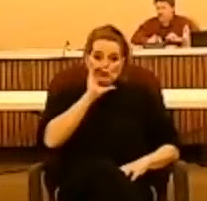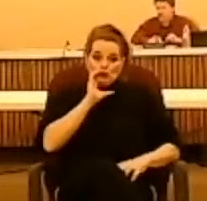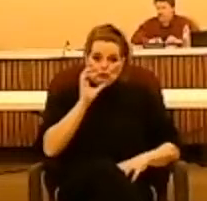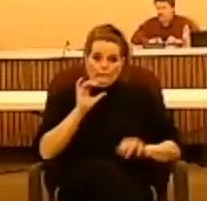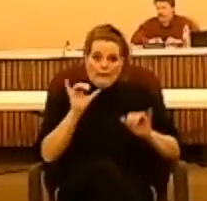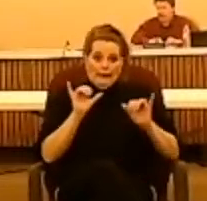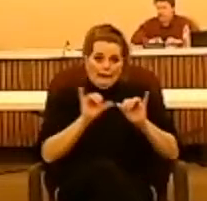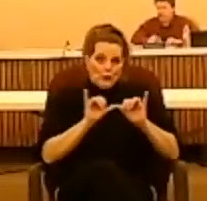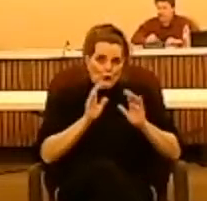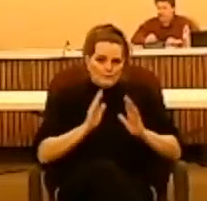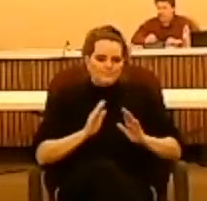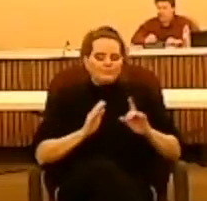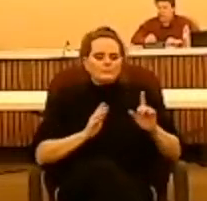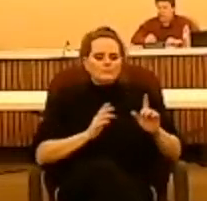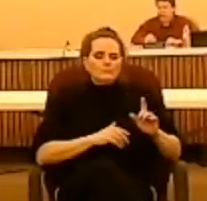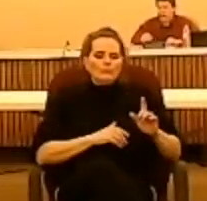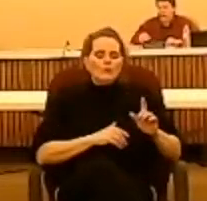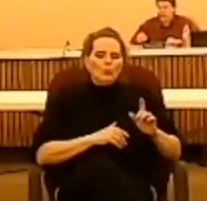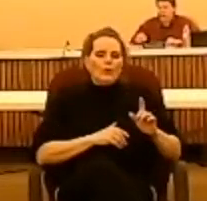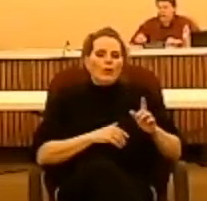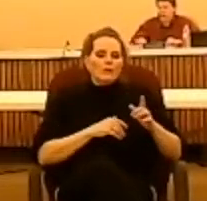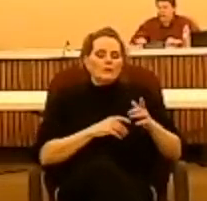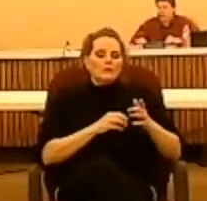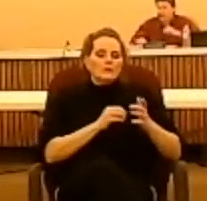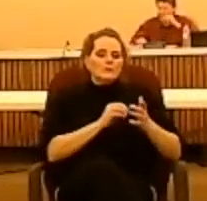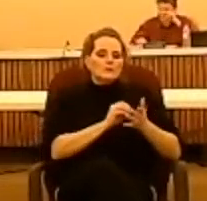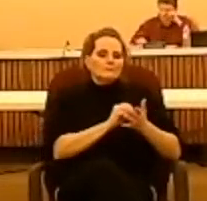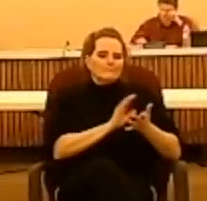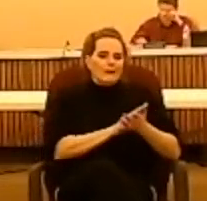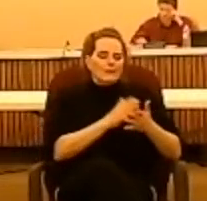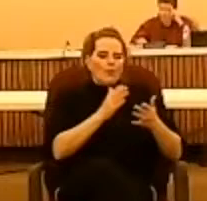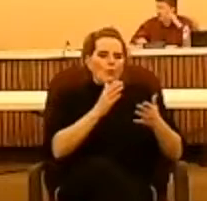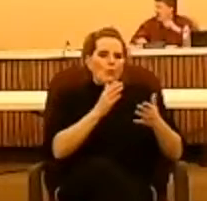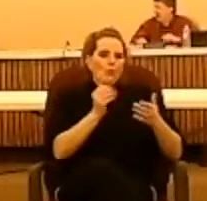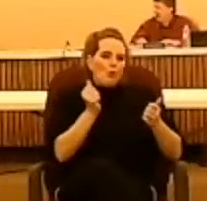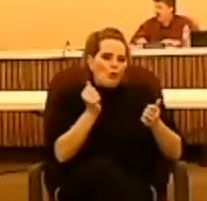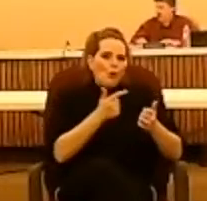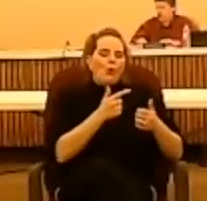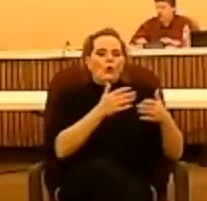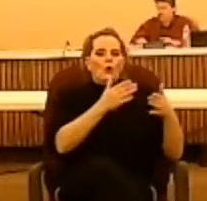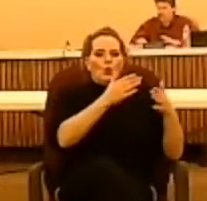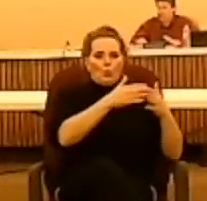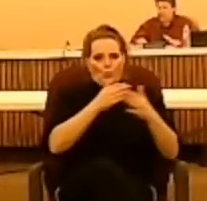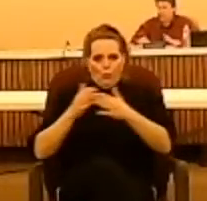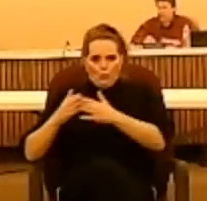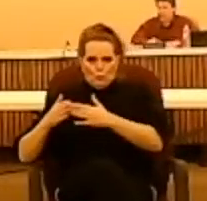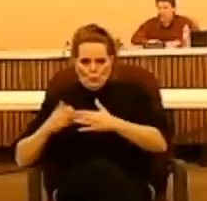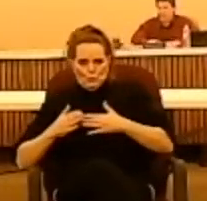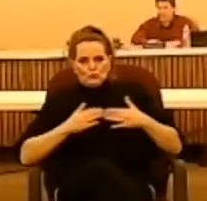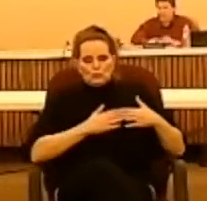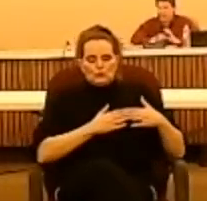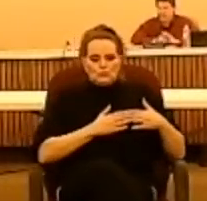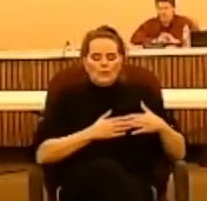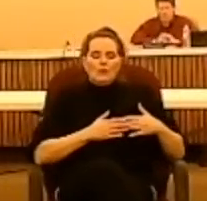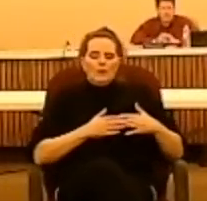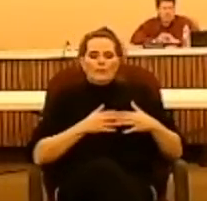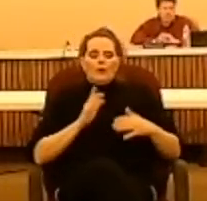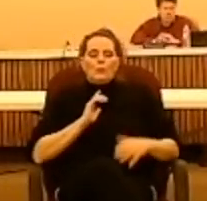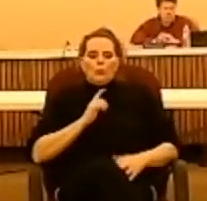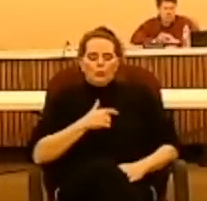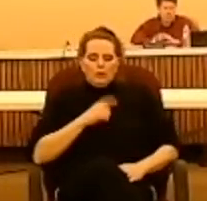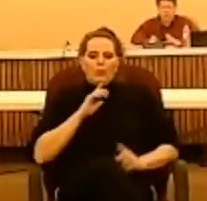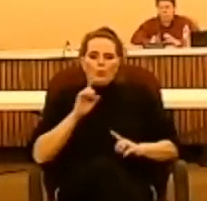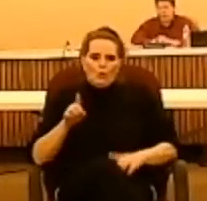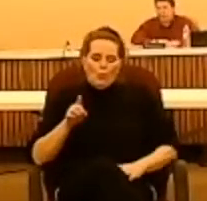representatives from both the town and the school district will go there to make sure that it's what we agreed upon. They'll